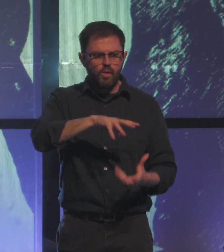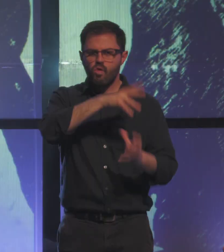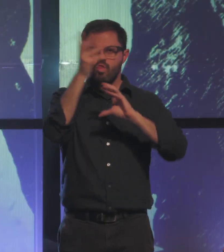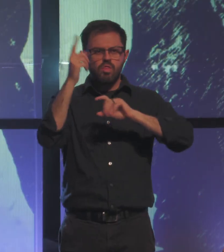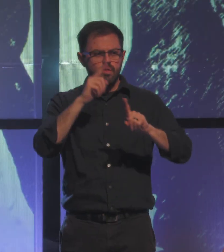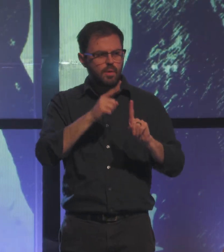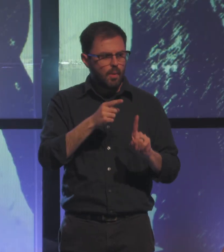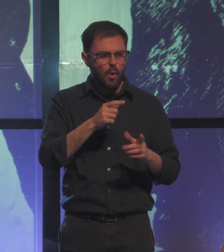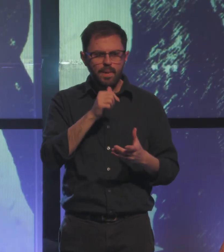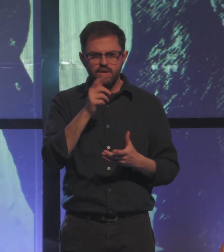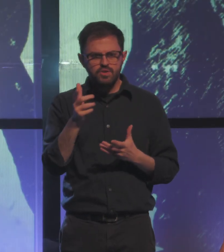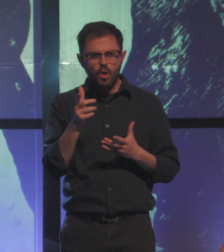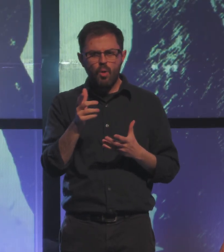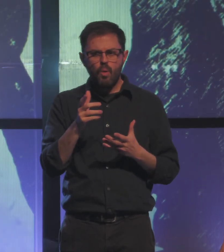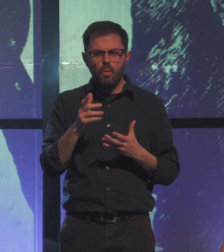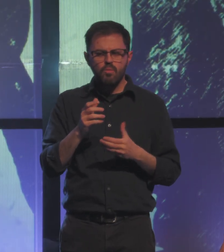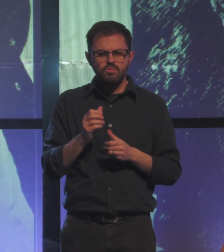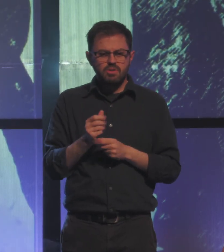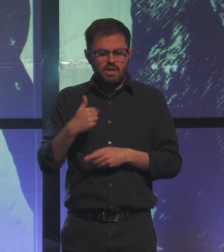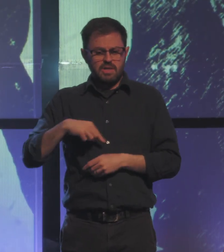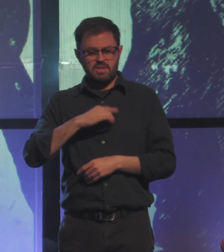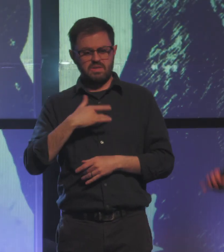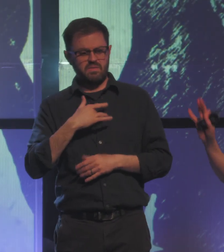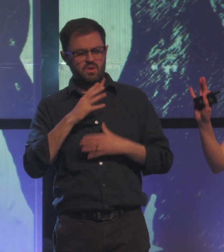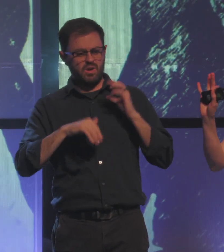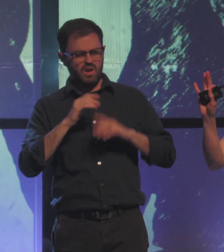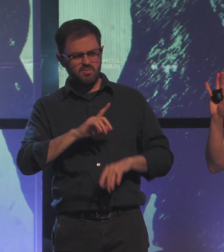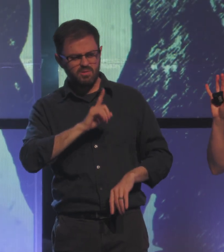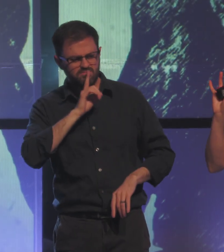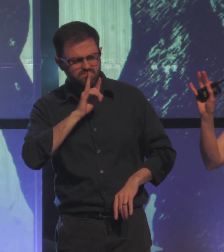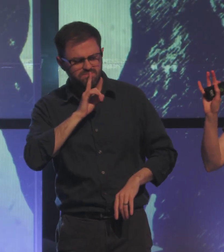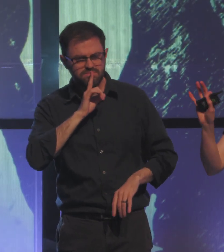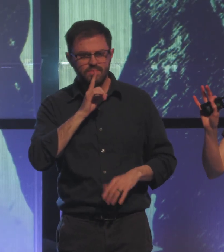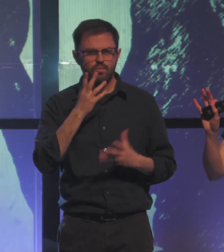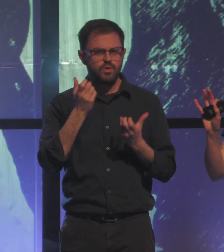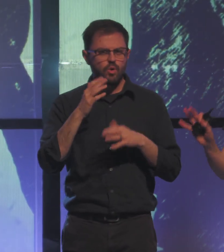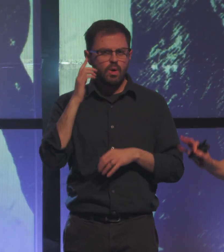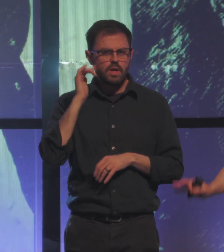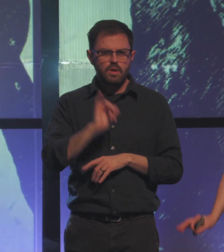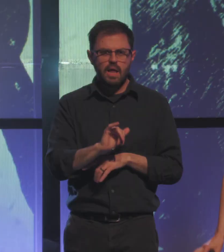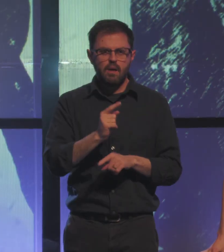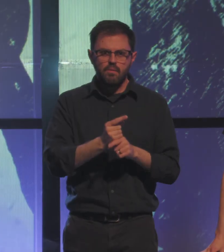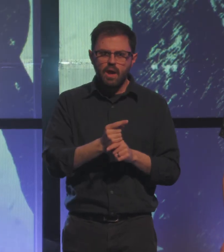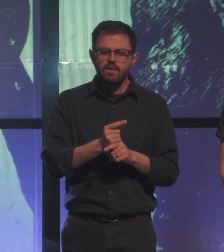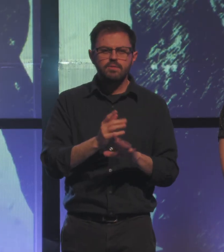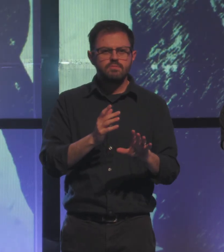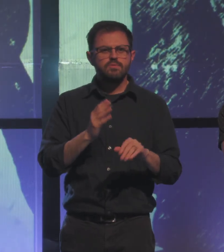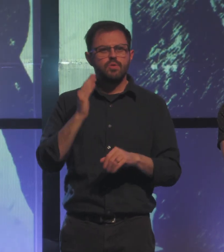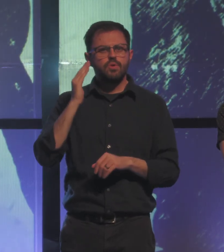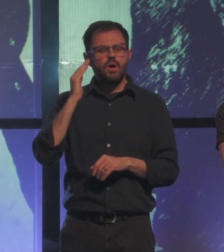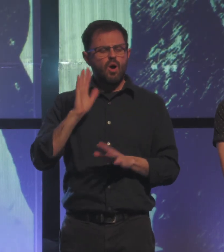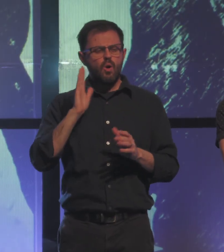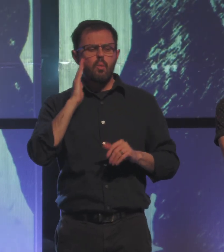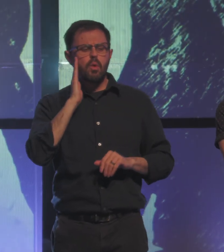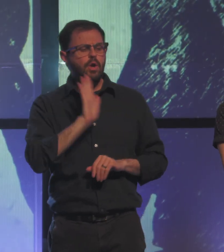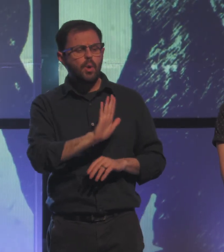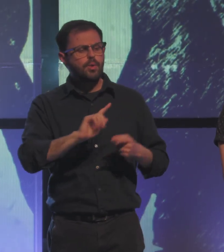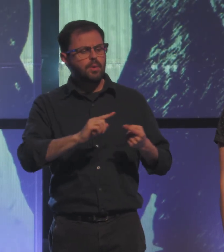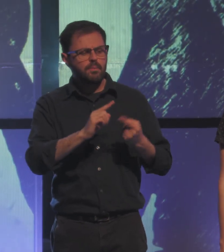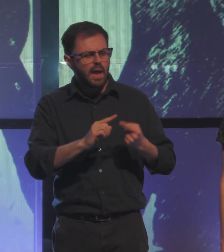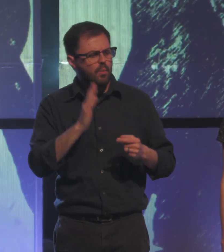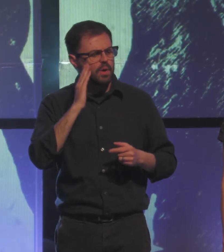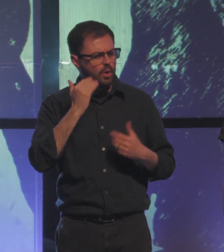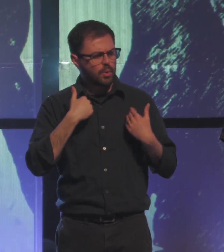people uncomfortable. Shh. We don't want to hear it. We know it exists. We know that it